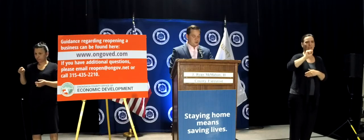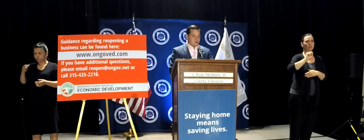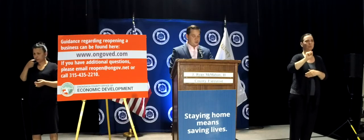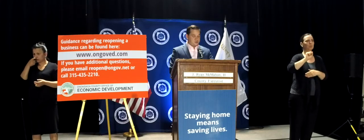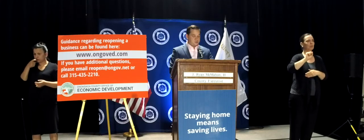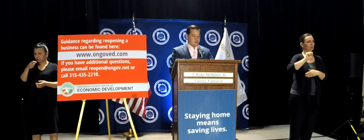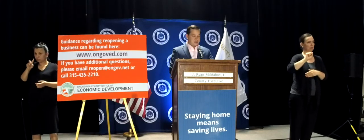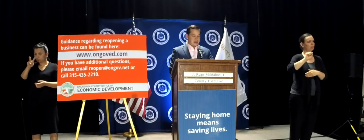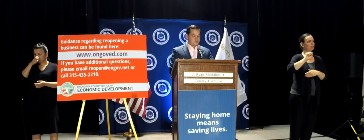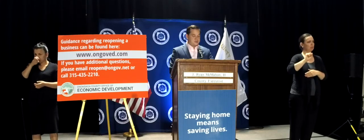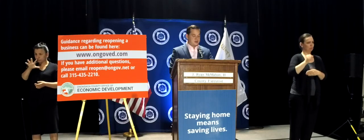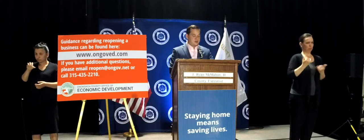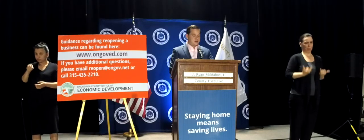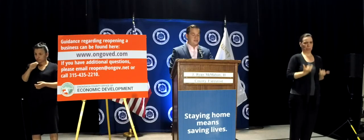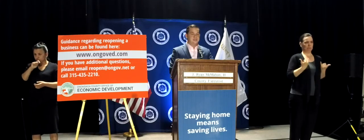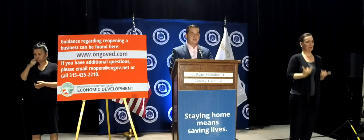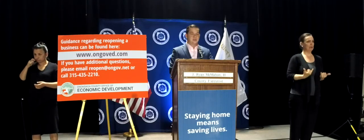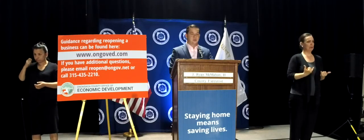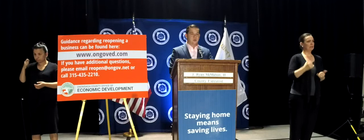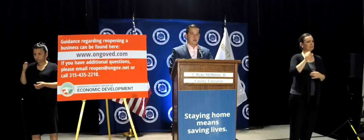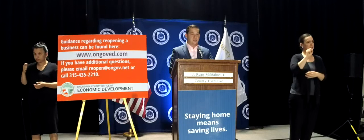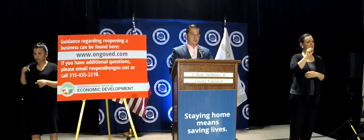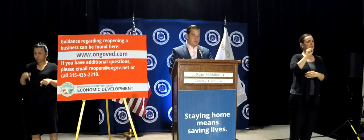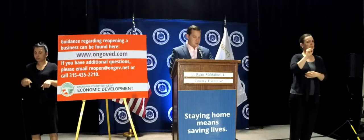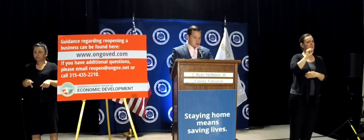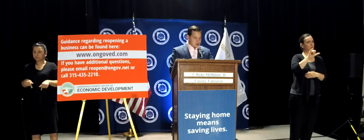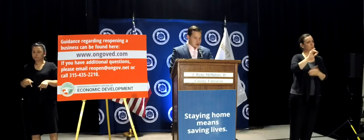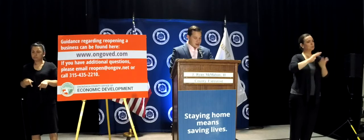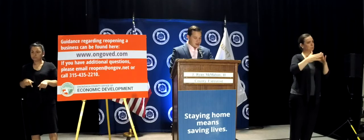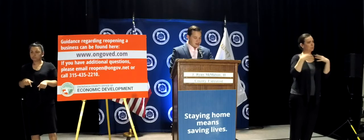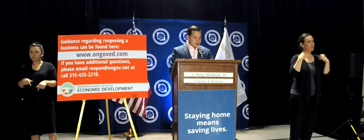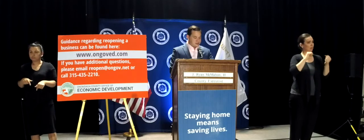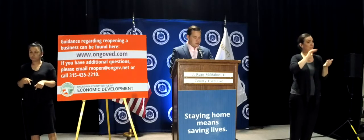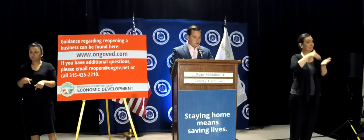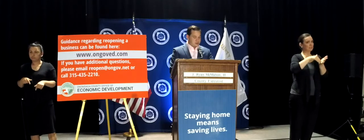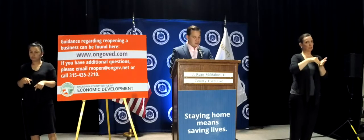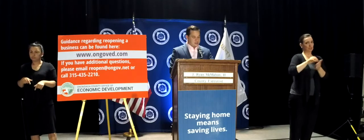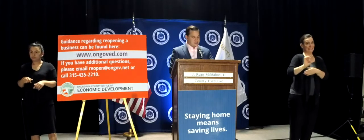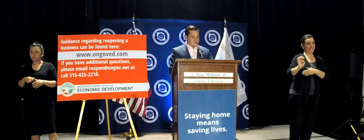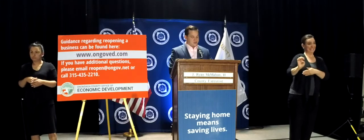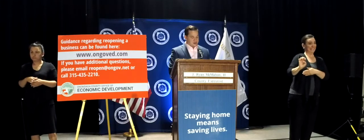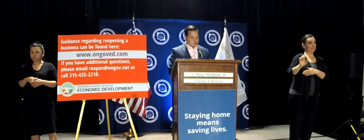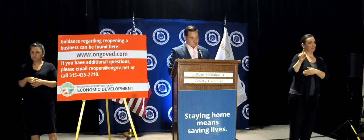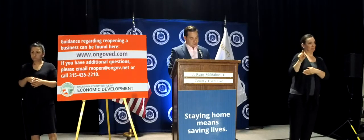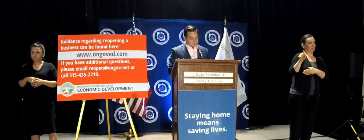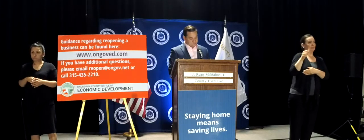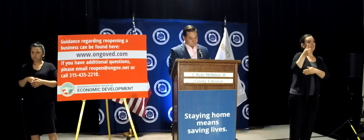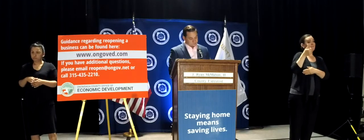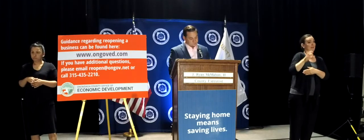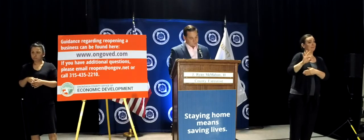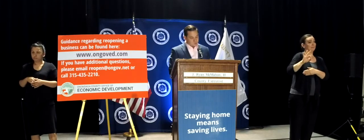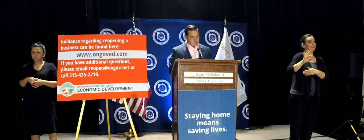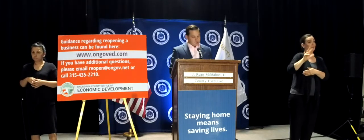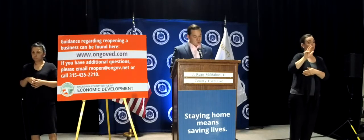are at the Syracuse Community Health Center East location at 1938 East Fayette Street.